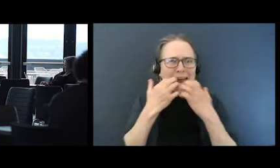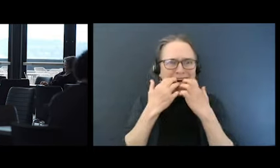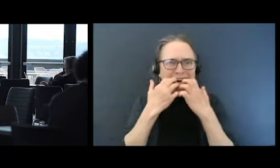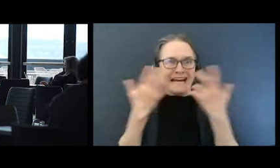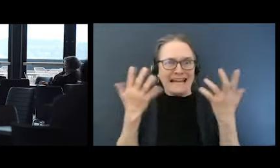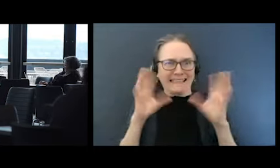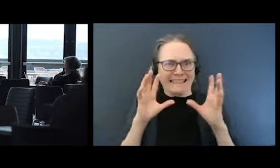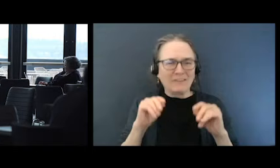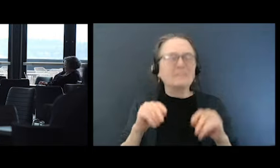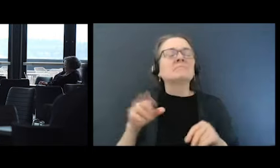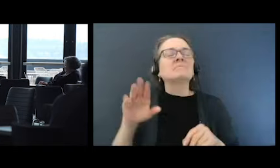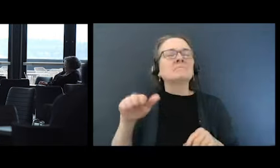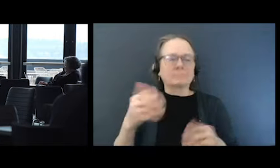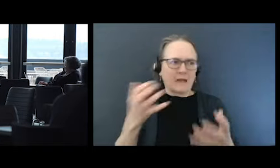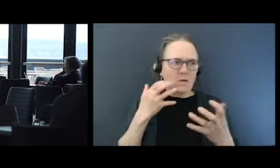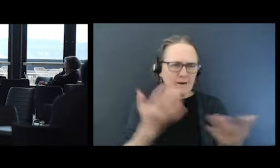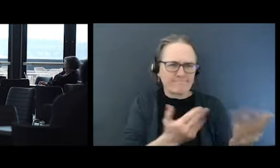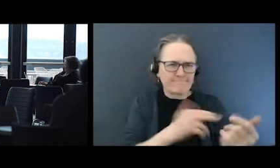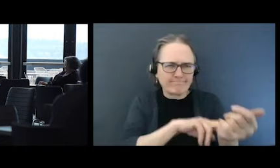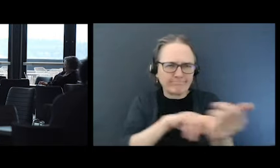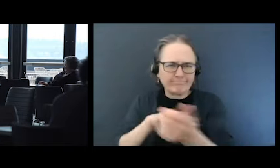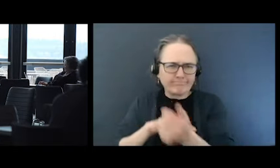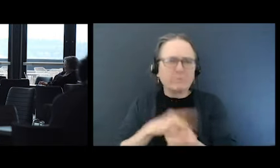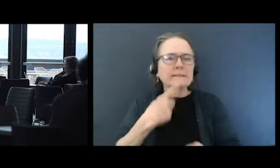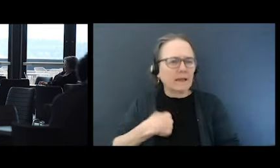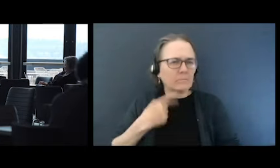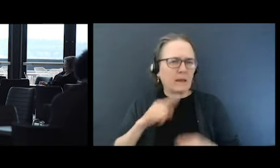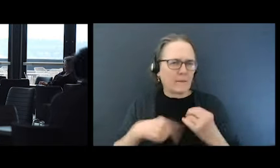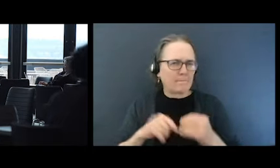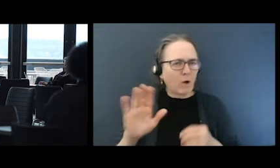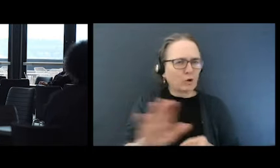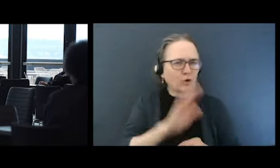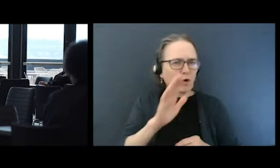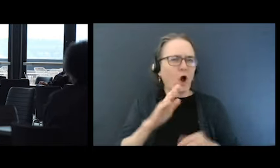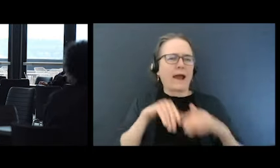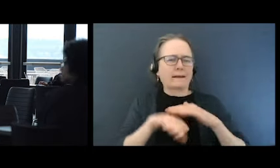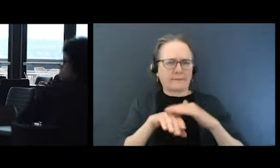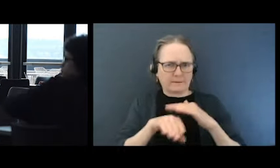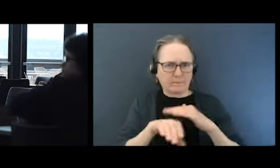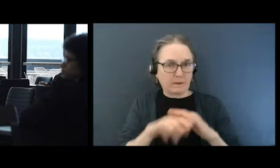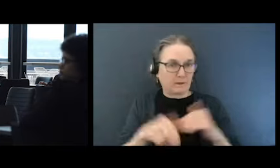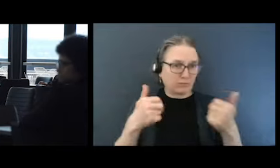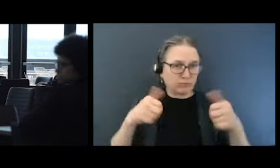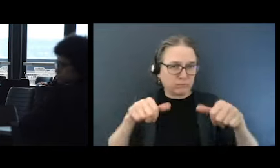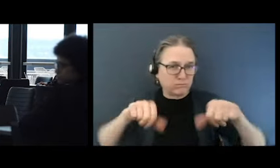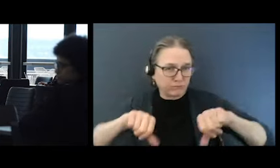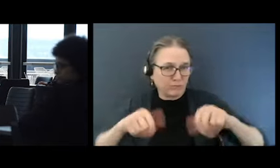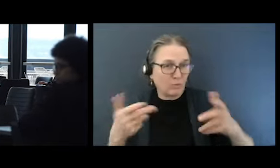my first criteria. But I think the other piece that's on my mind at the moment